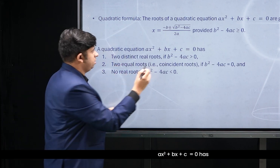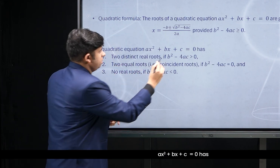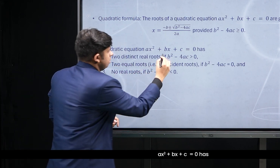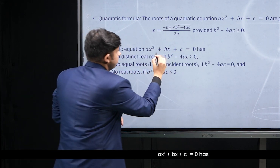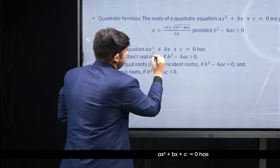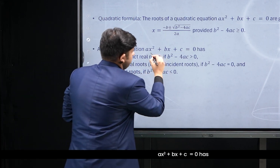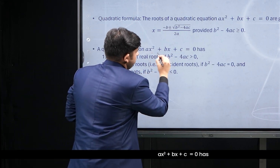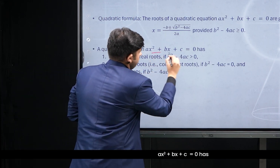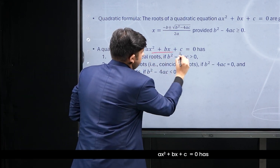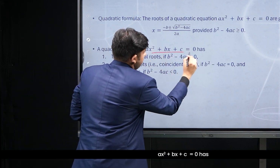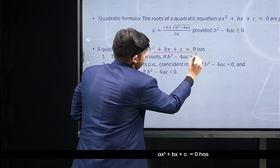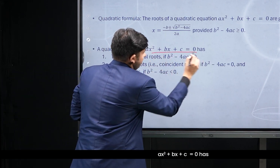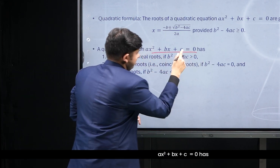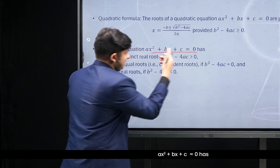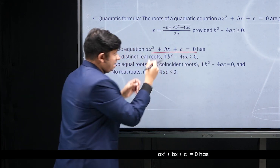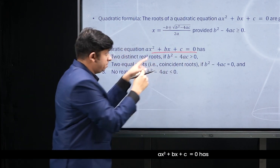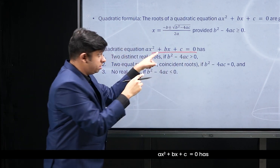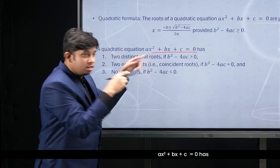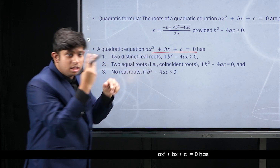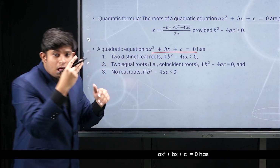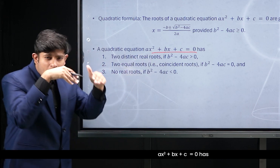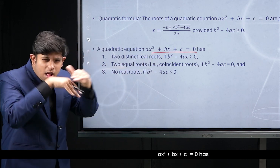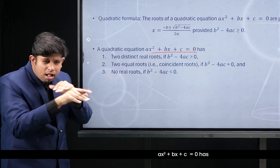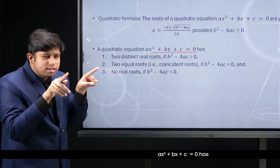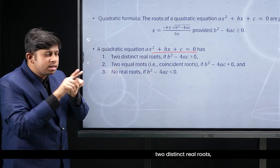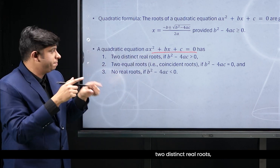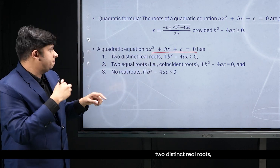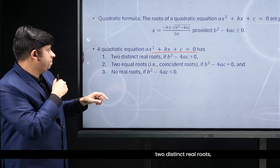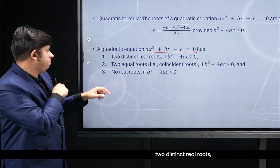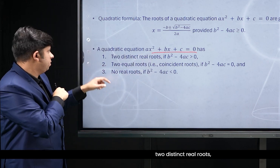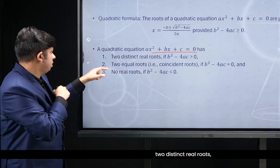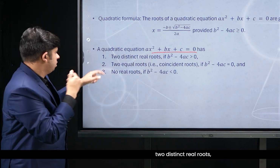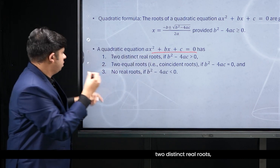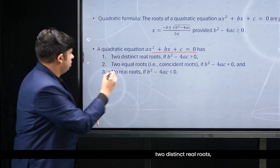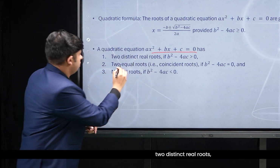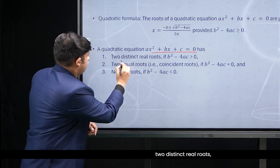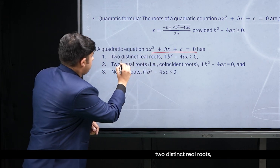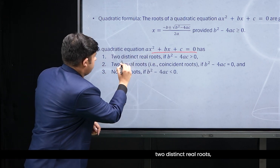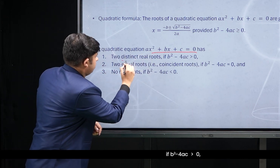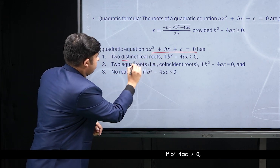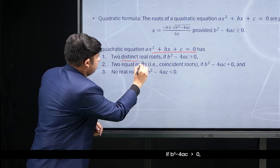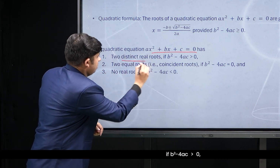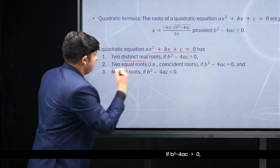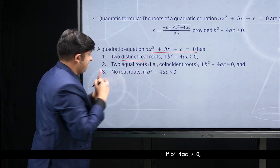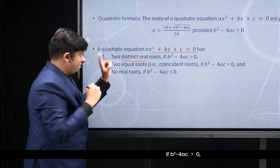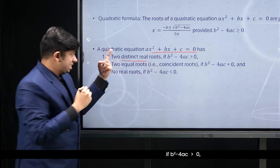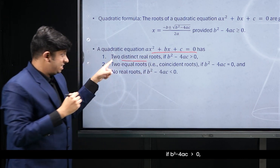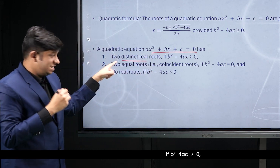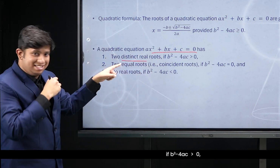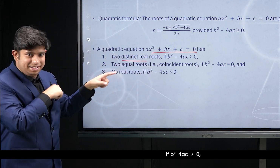is equal to 0 has two distinct real roots if b square minus